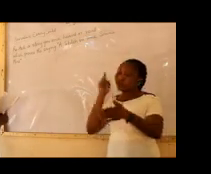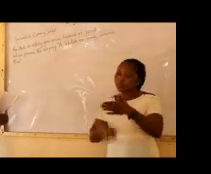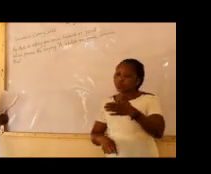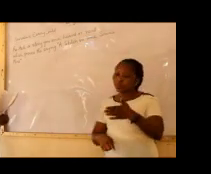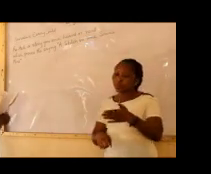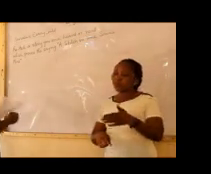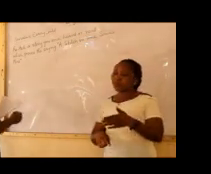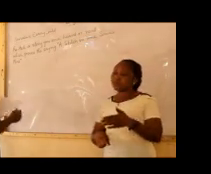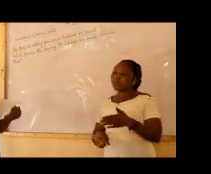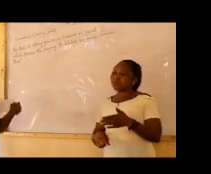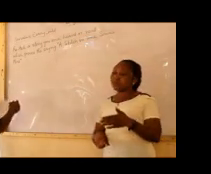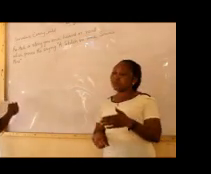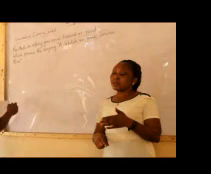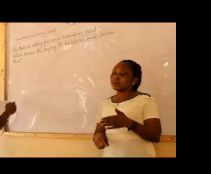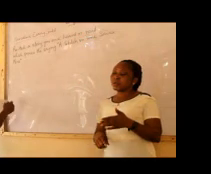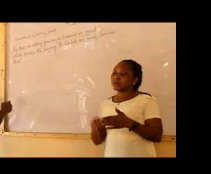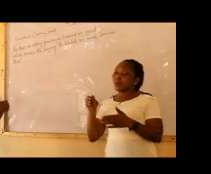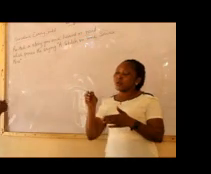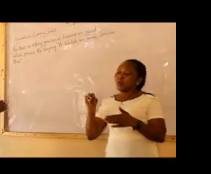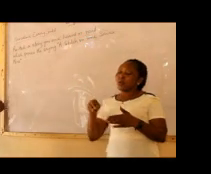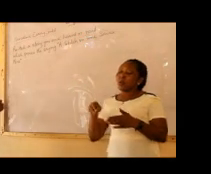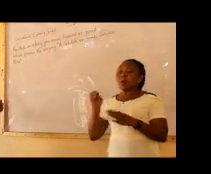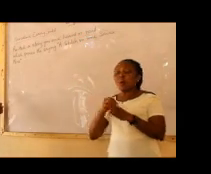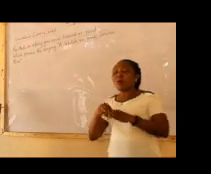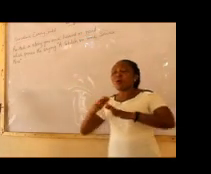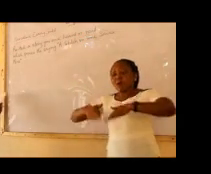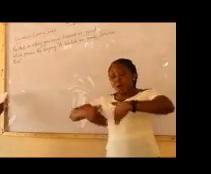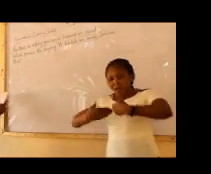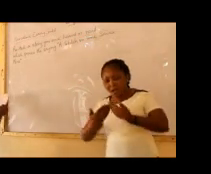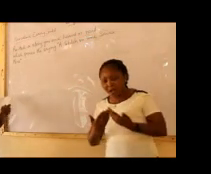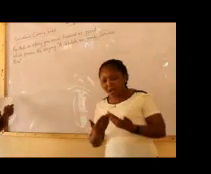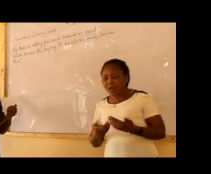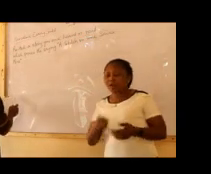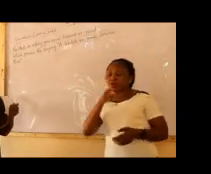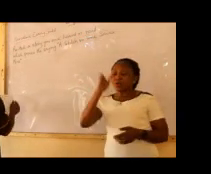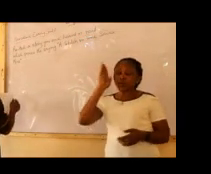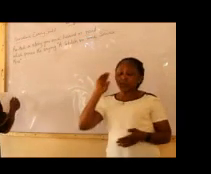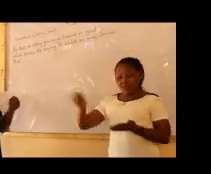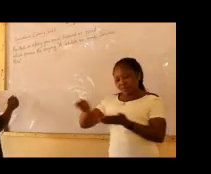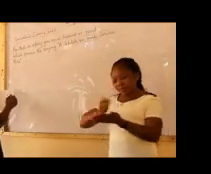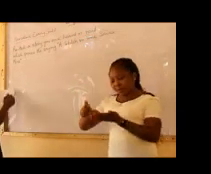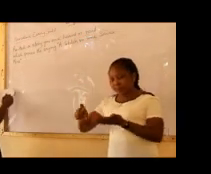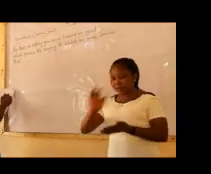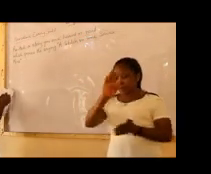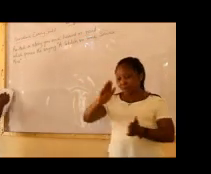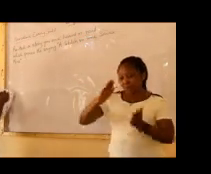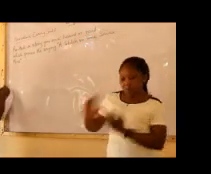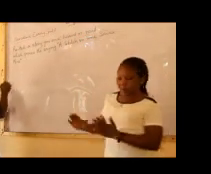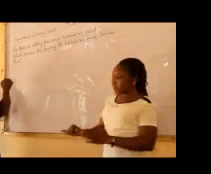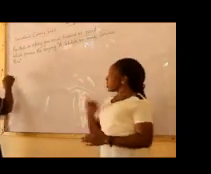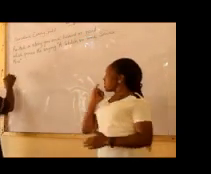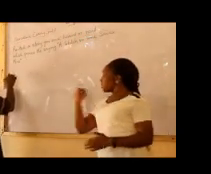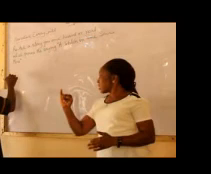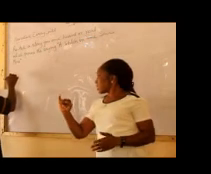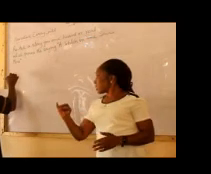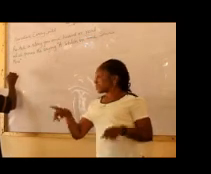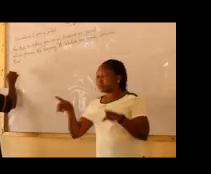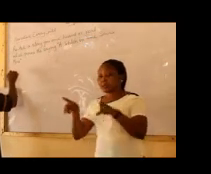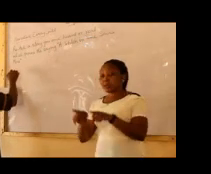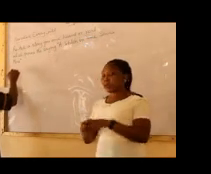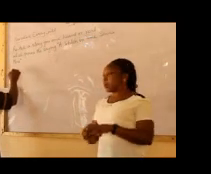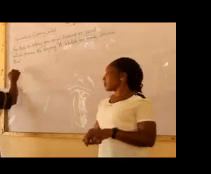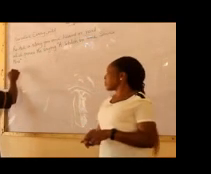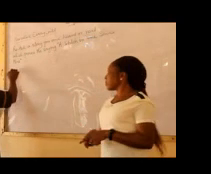how you should rewrite the plan you have made on your paper is like this.